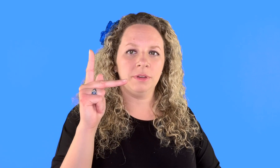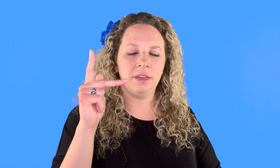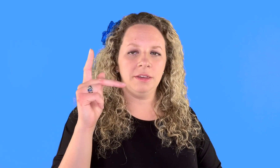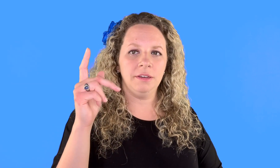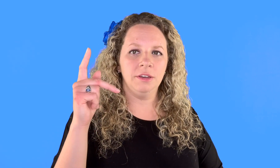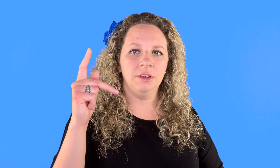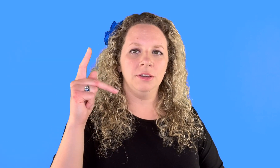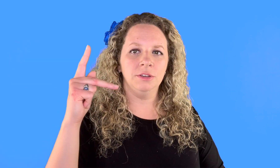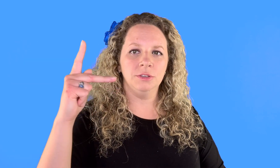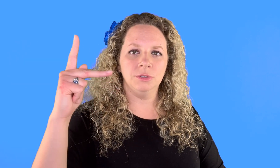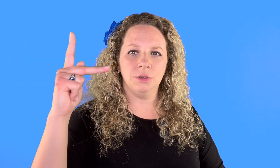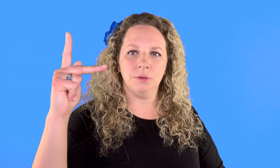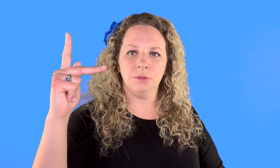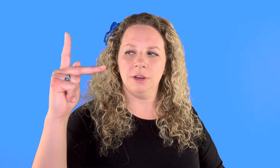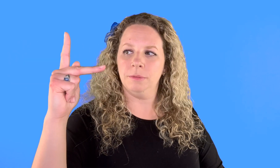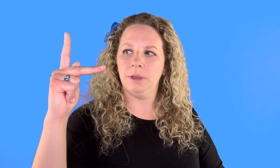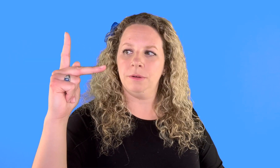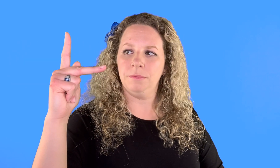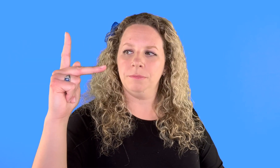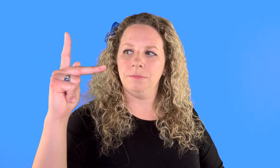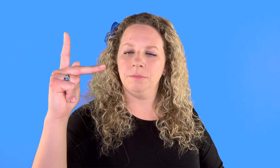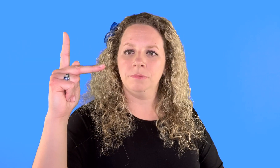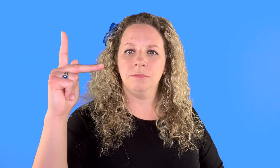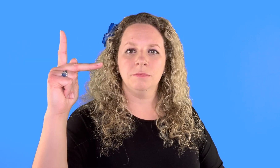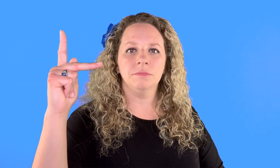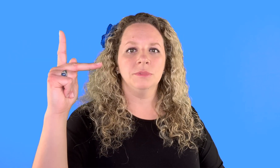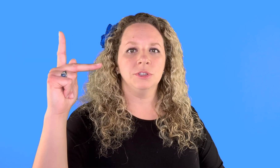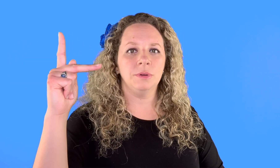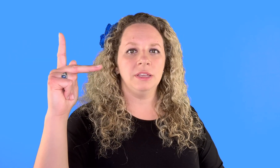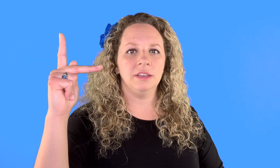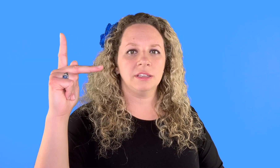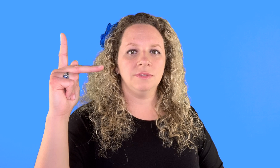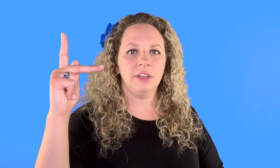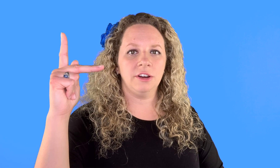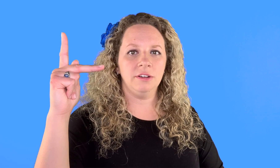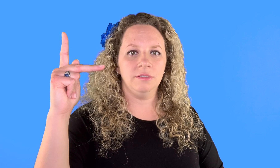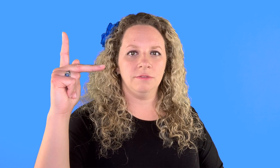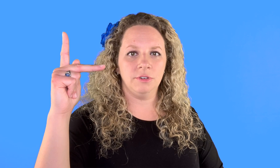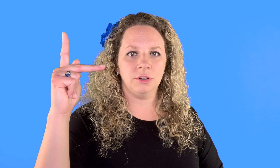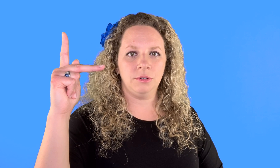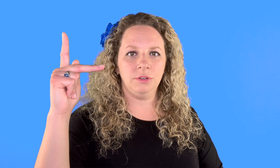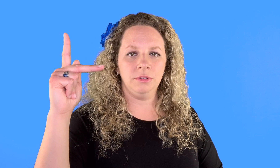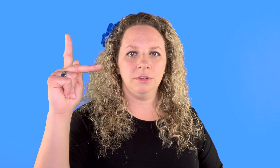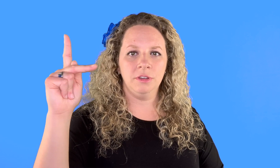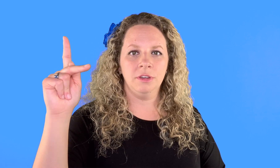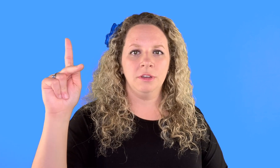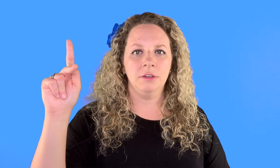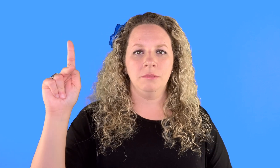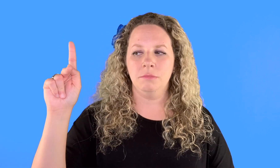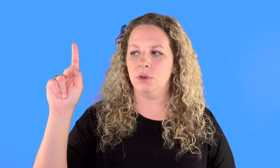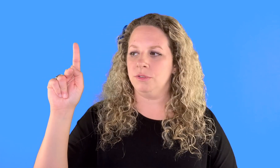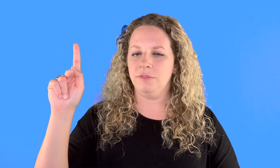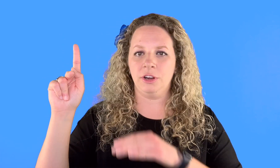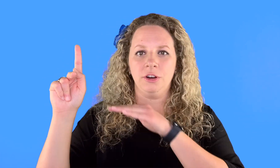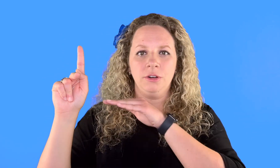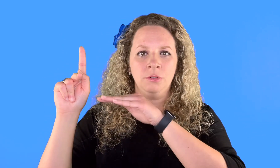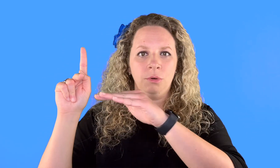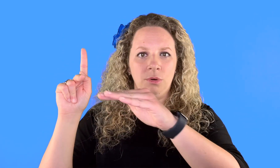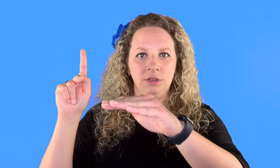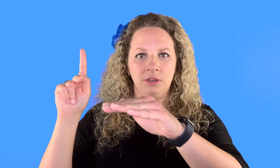Okay, so there we go. So index finger vertical, middle finger